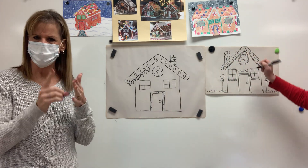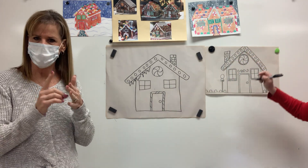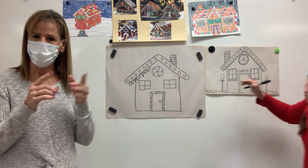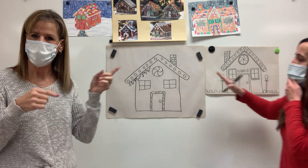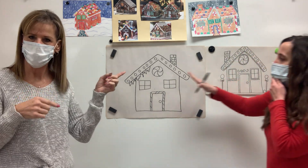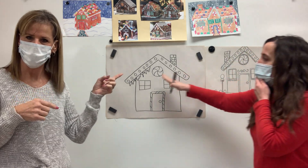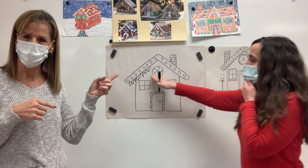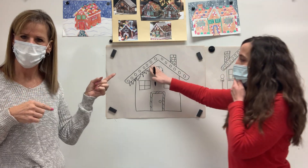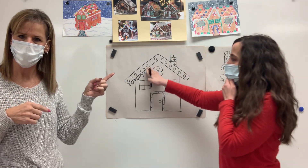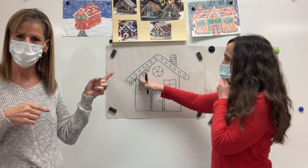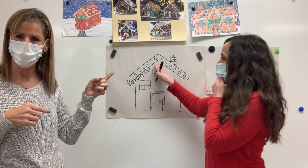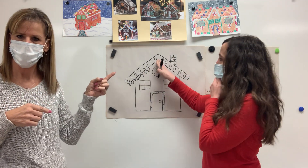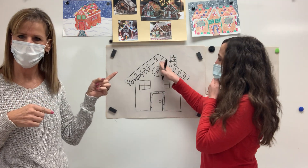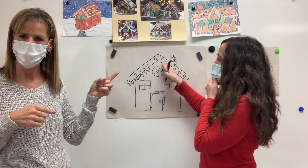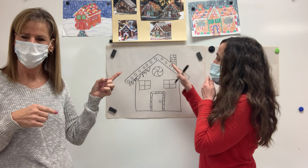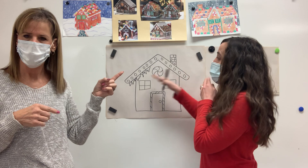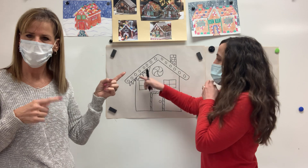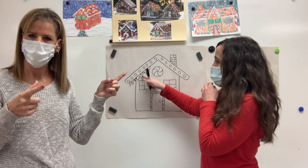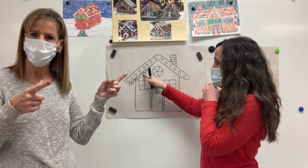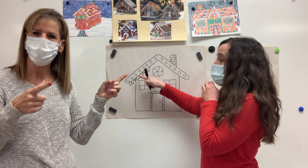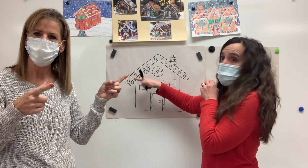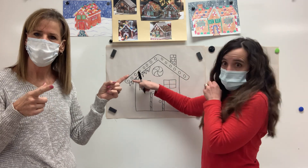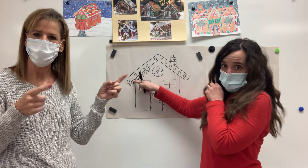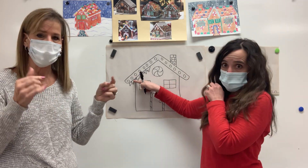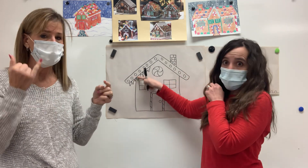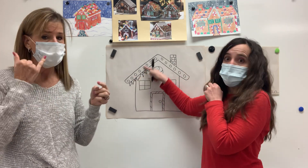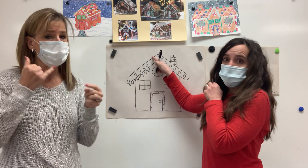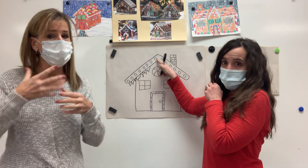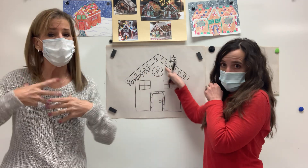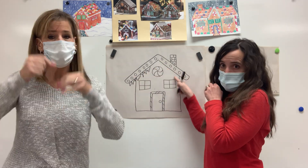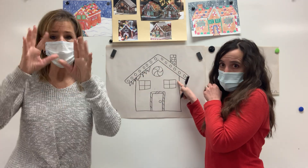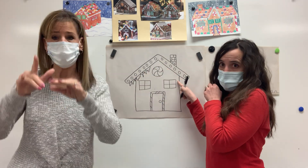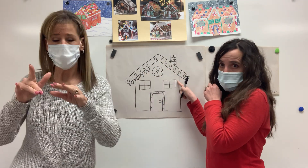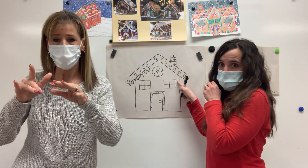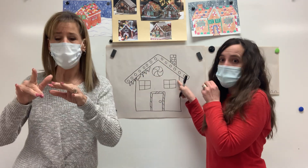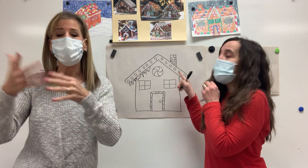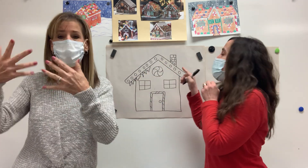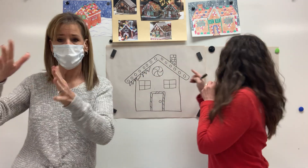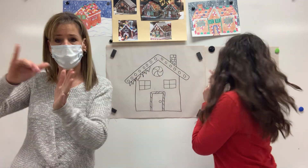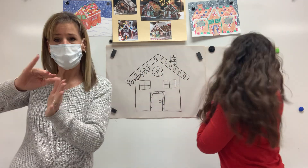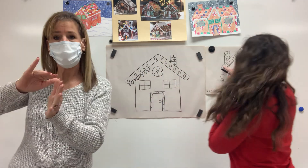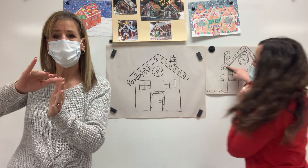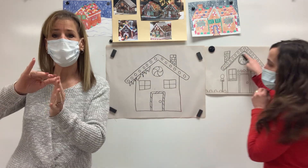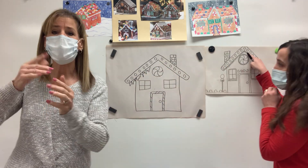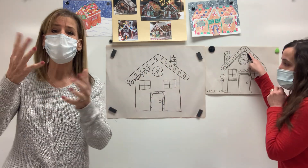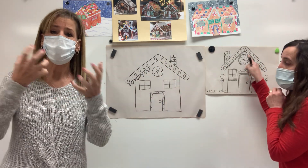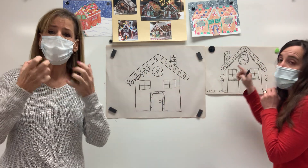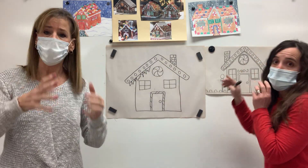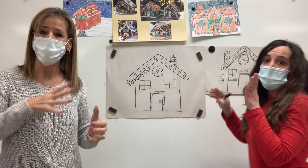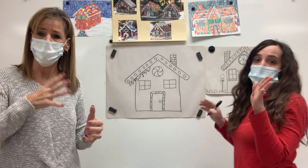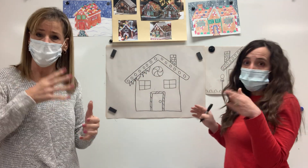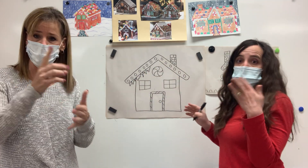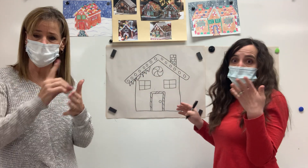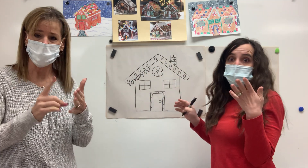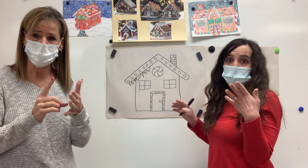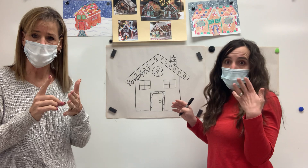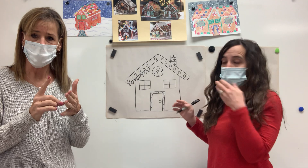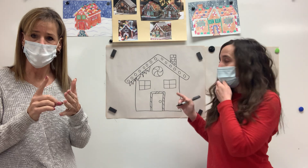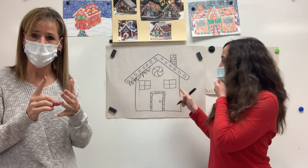here, you're gonna do, if you're doing snow, do it all the way across. If you want the fancy design, you too will do it all the way across,